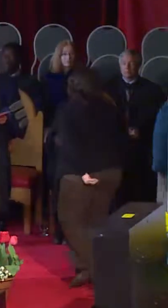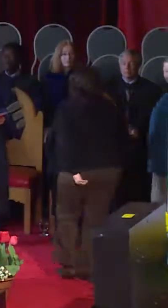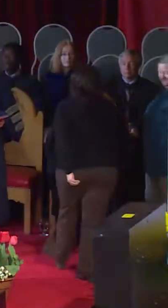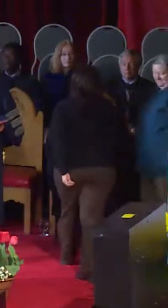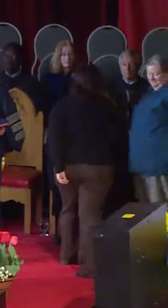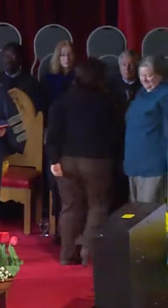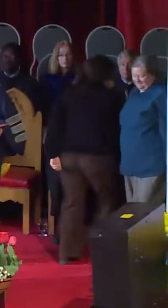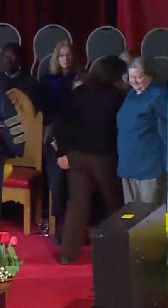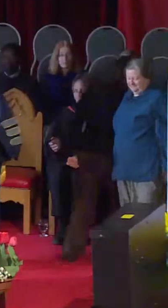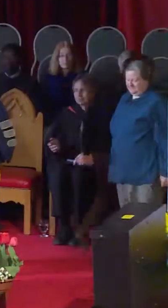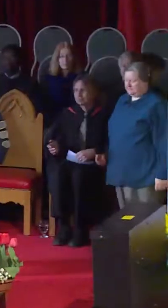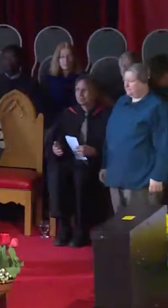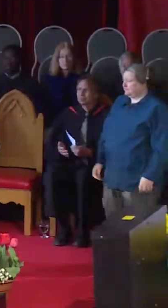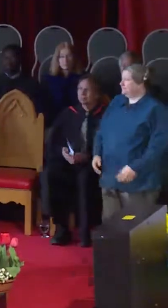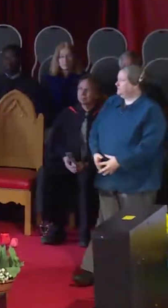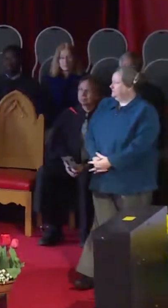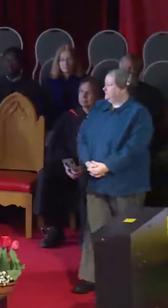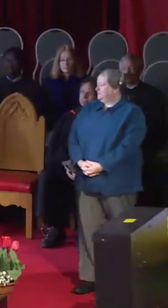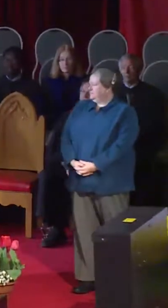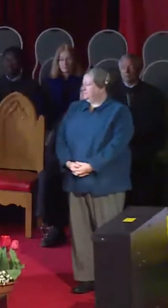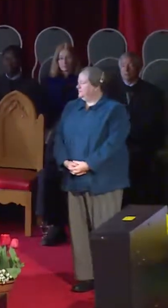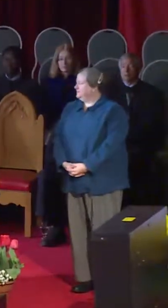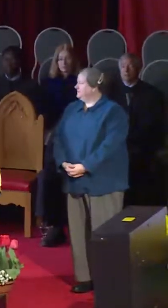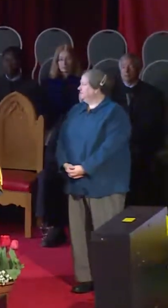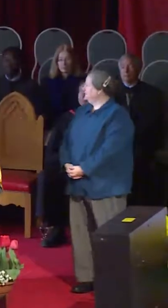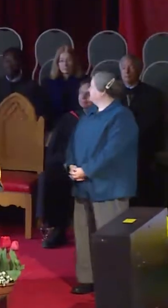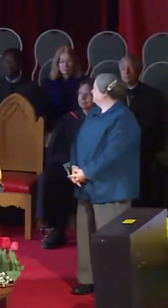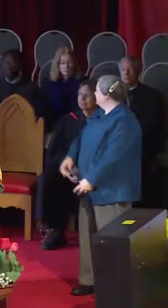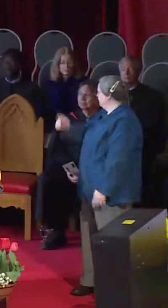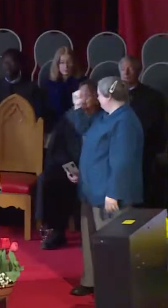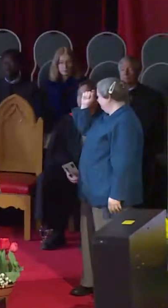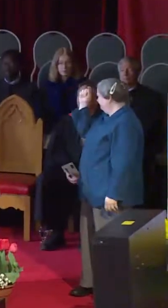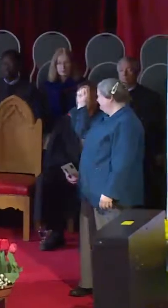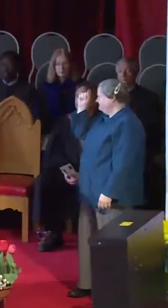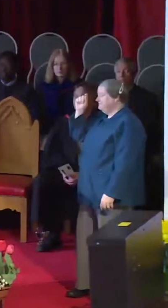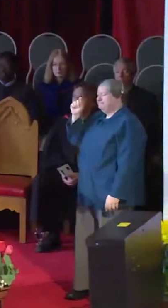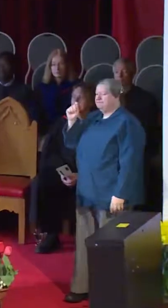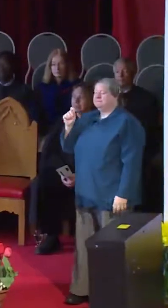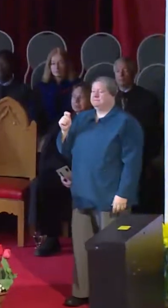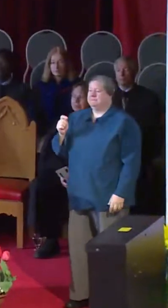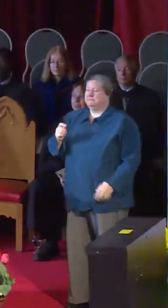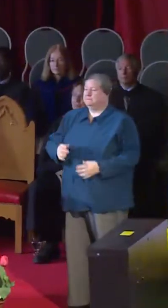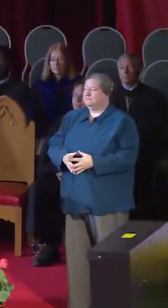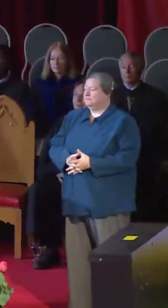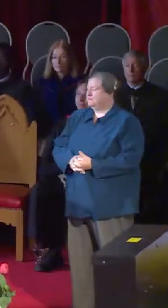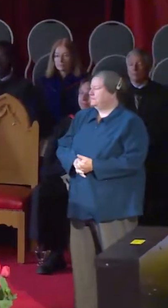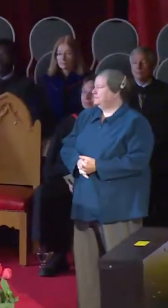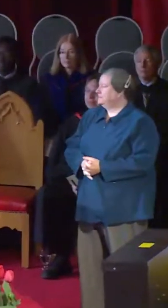Mr. Chancellor,